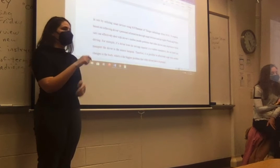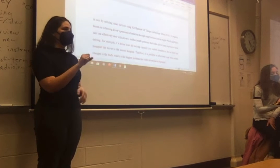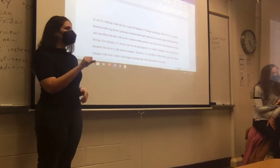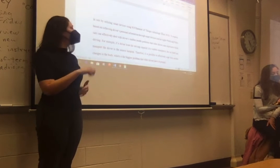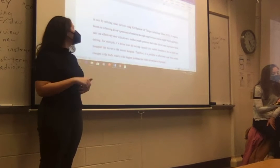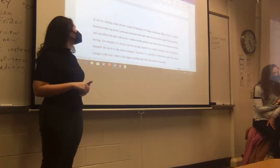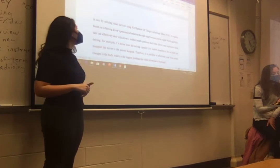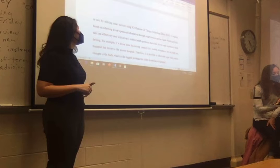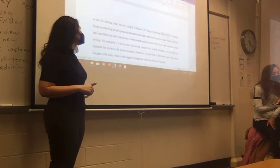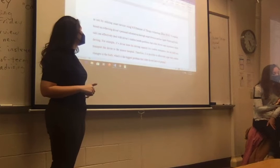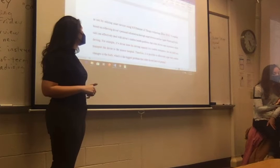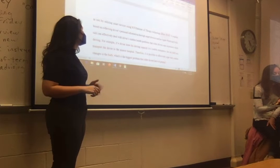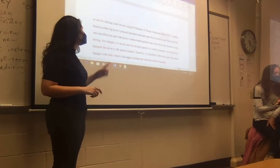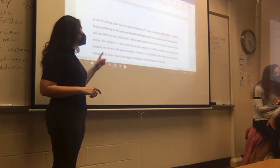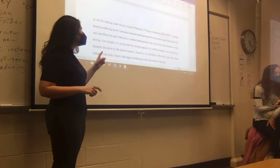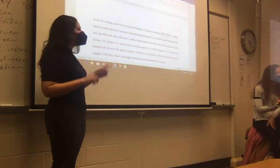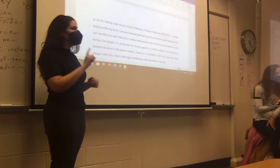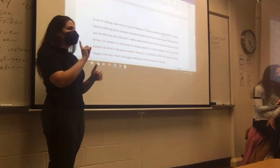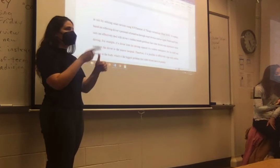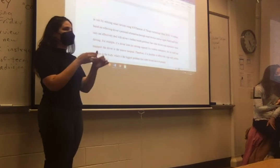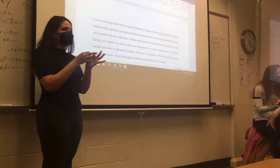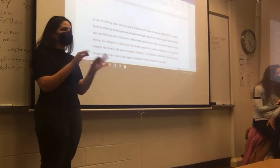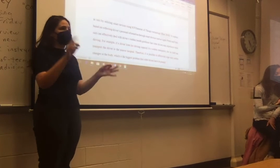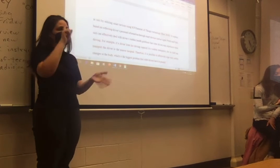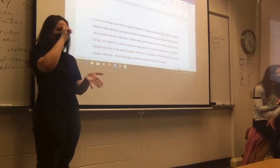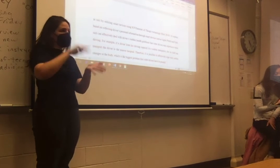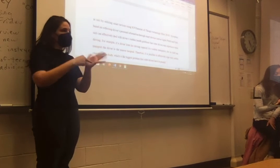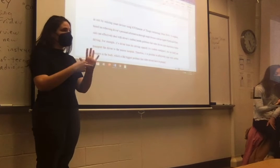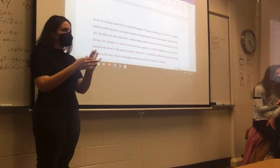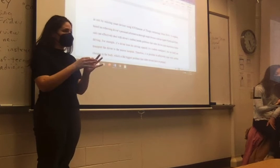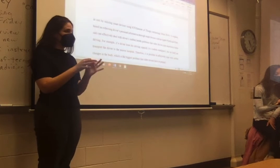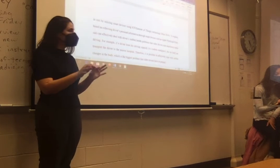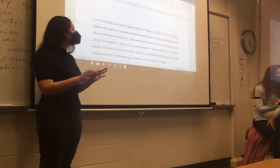right? So the writer uses a correct in-text citation.